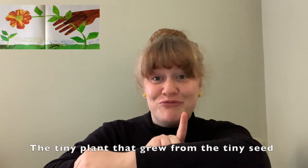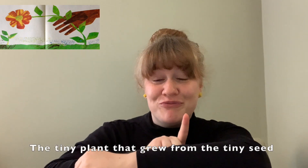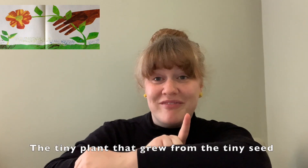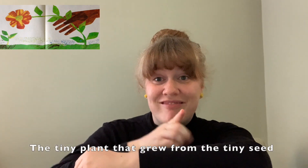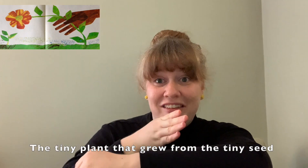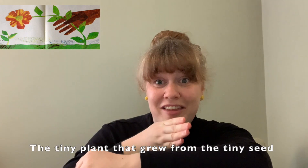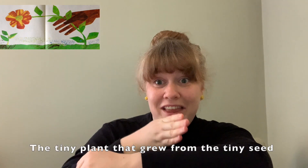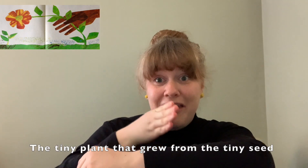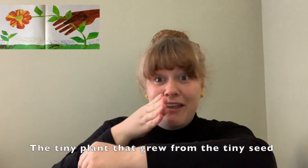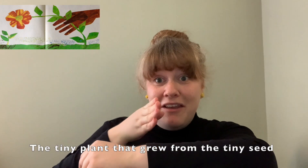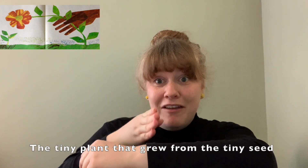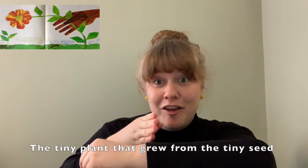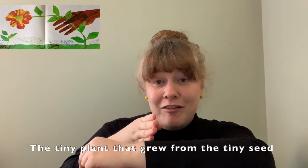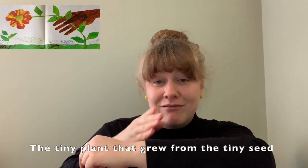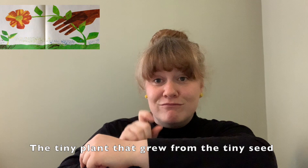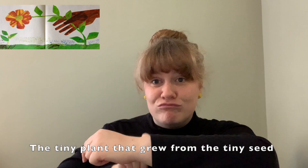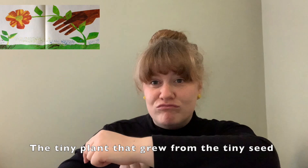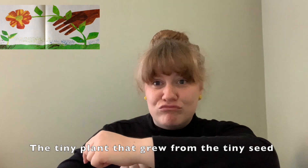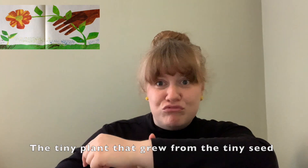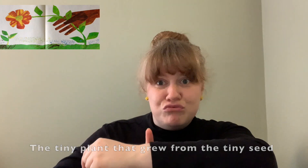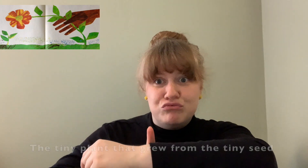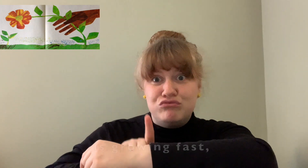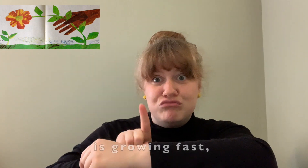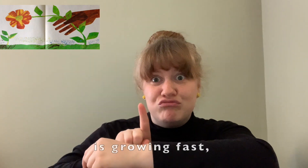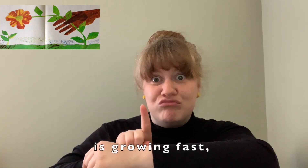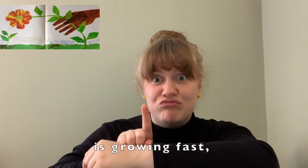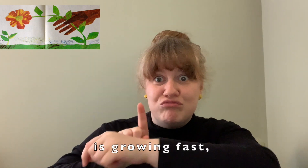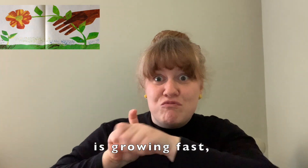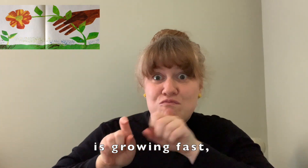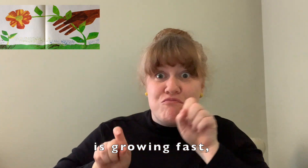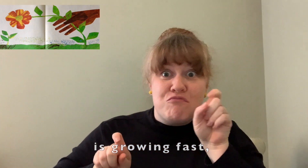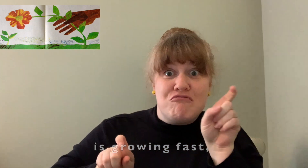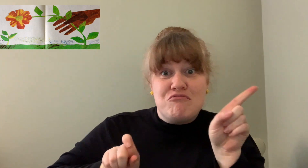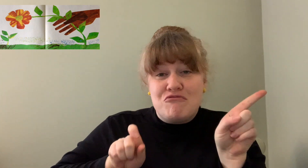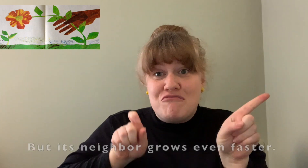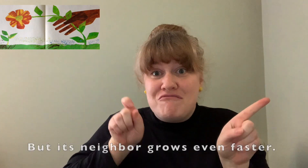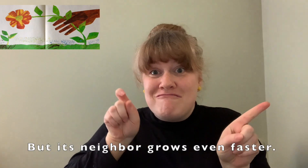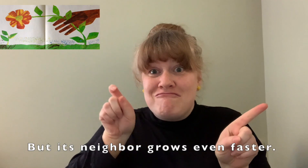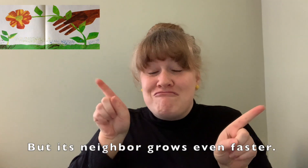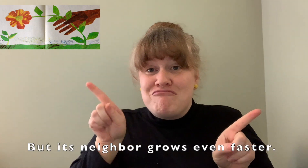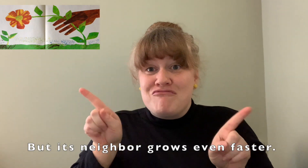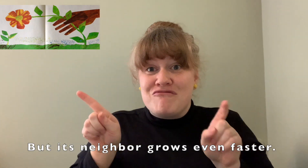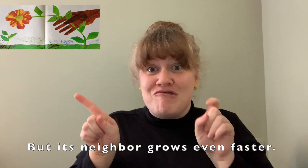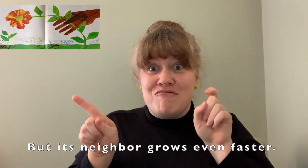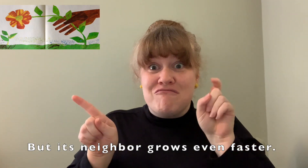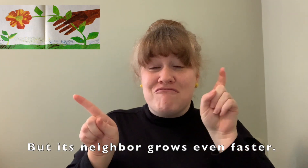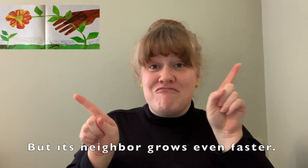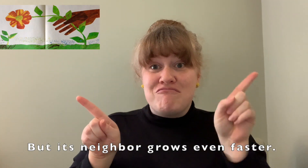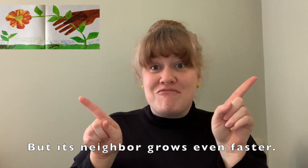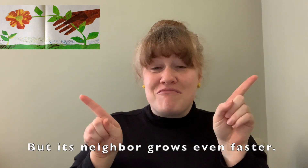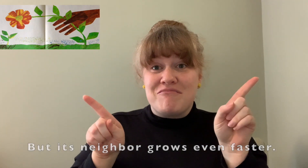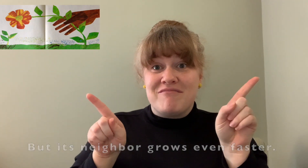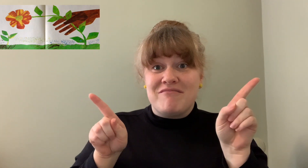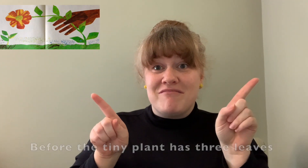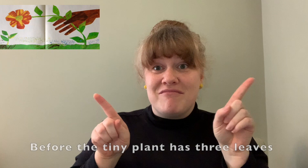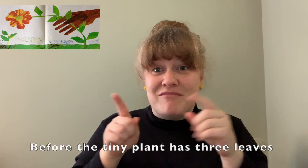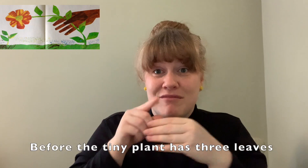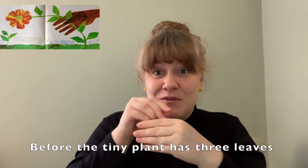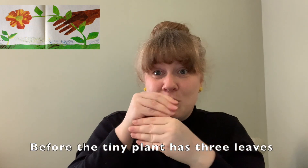The tiny plant that grew from the tiny seed is growing fast, but its neighbor grows even faster. Before the tiny